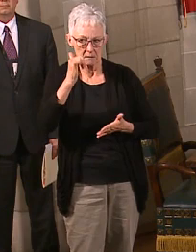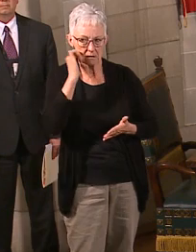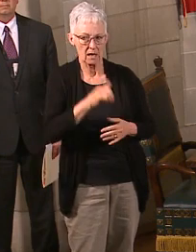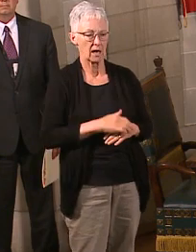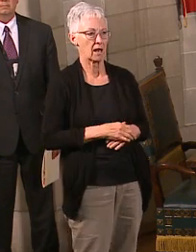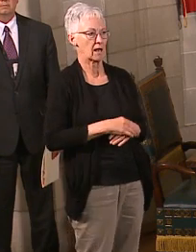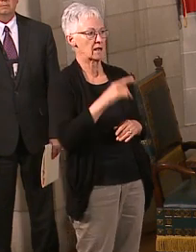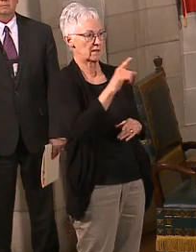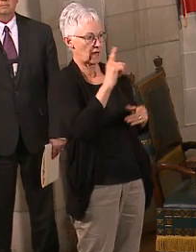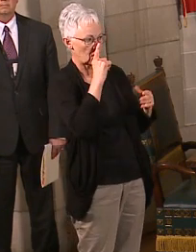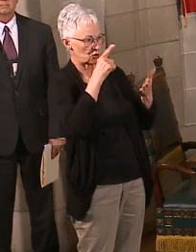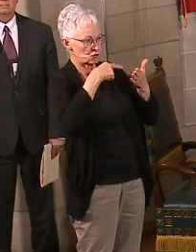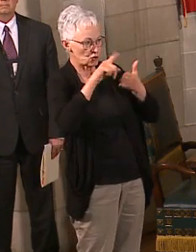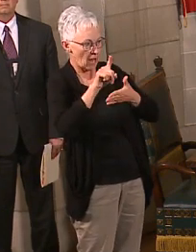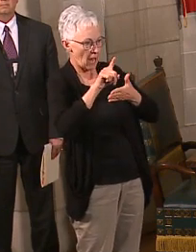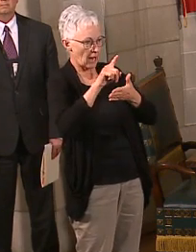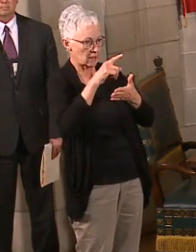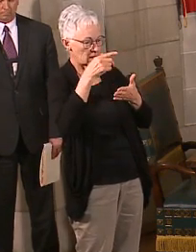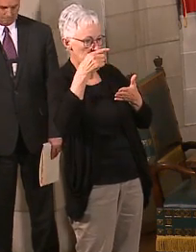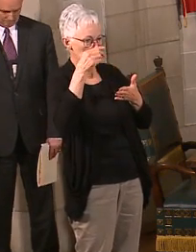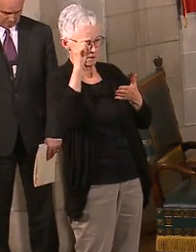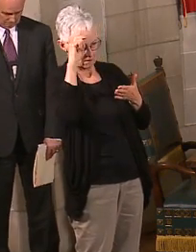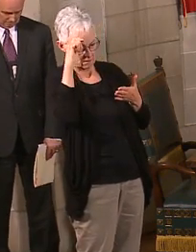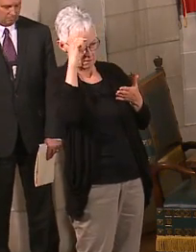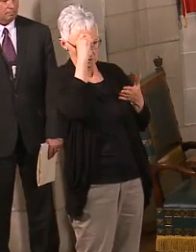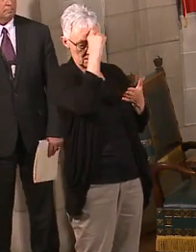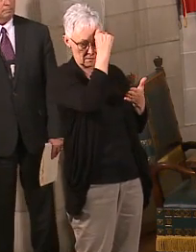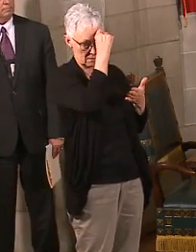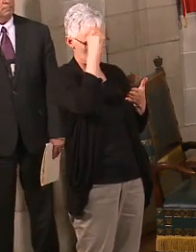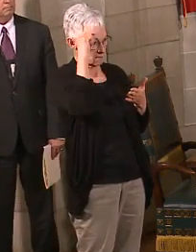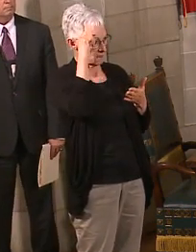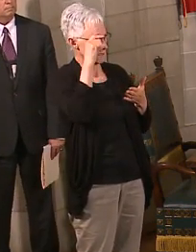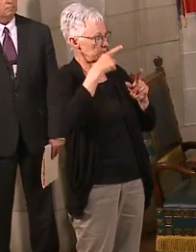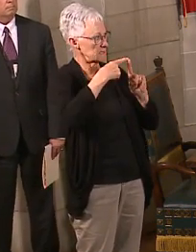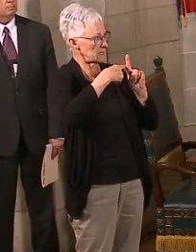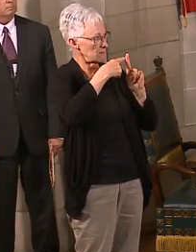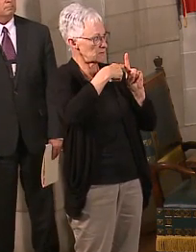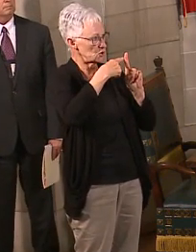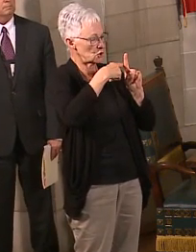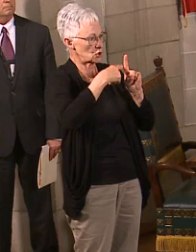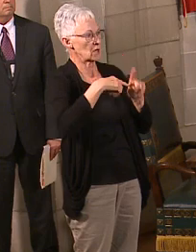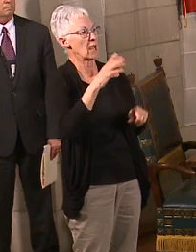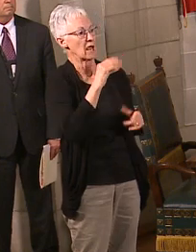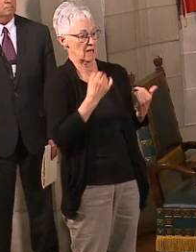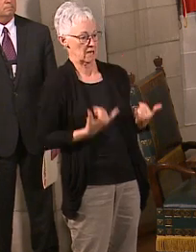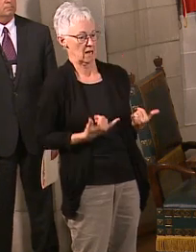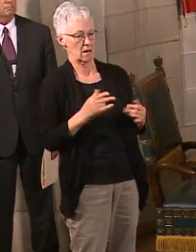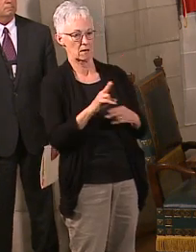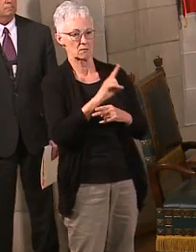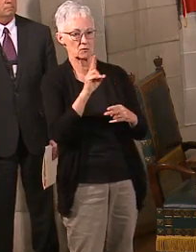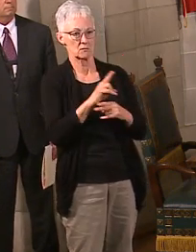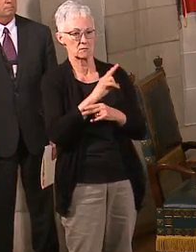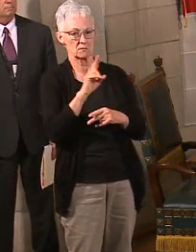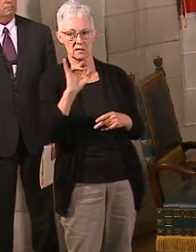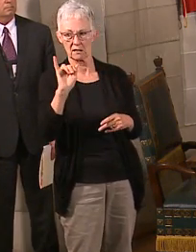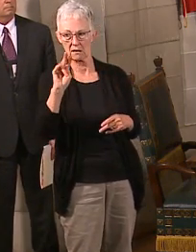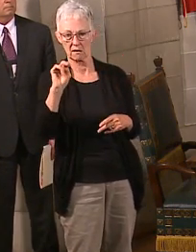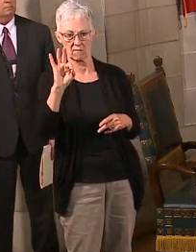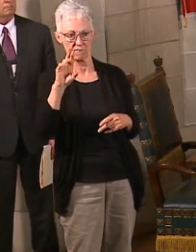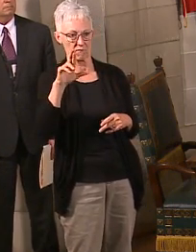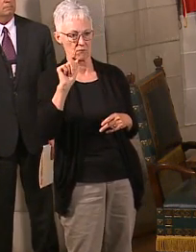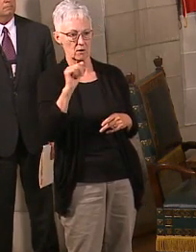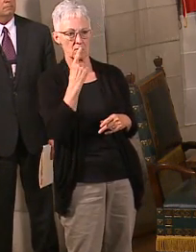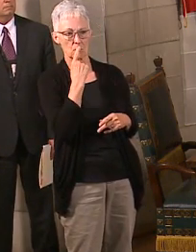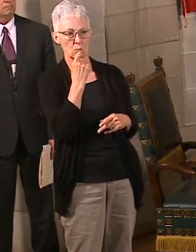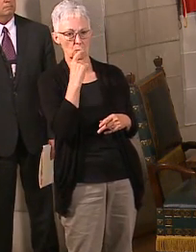coming into that facility. At the beginning of the week, I think they were using thermometers. Now they're using infrared cameras to make sure that everybody coming in does not have a fever.